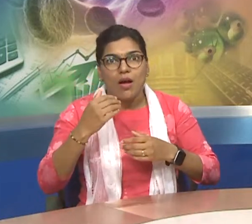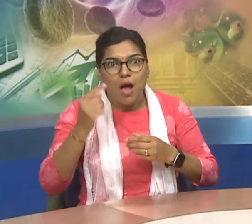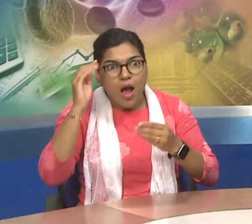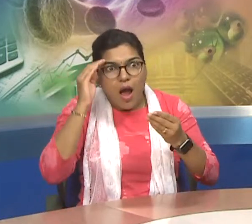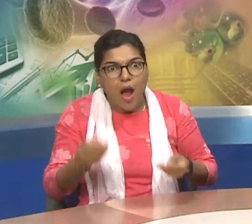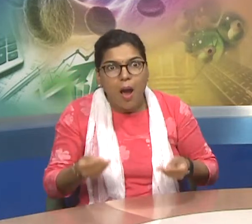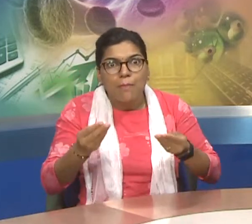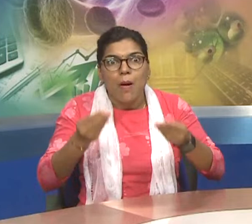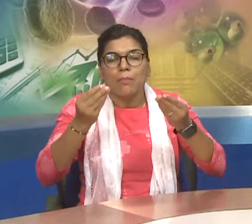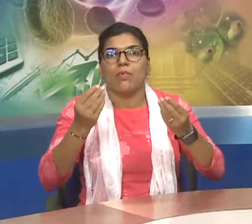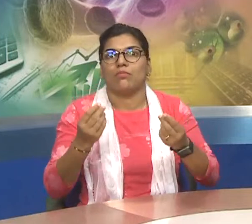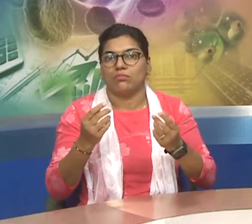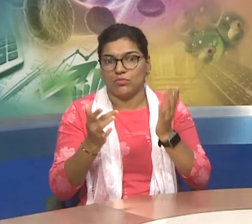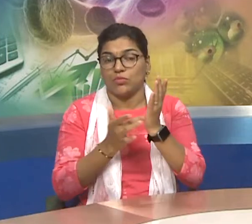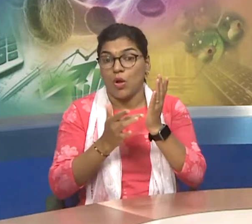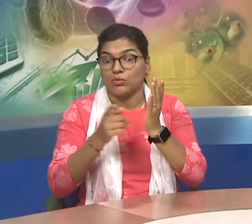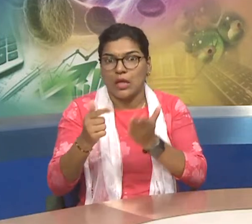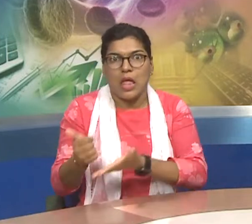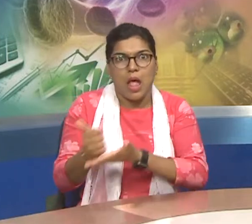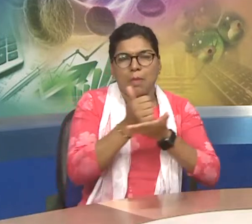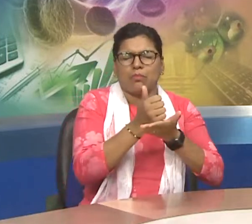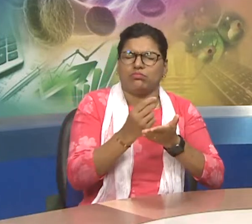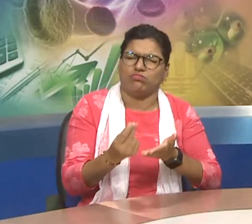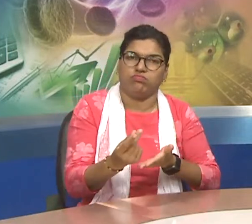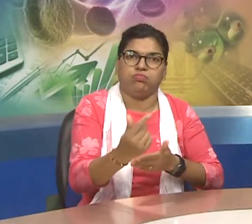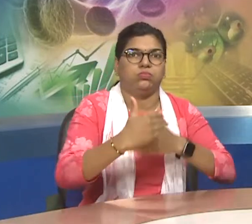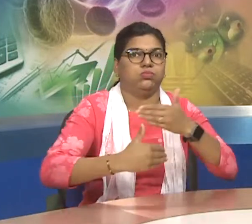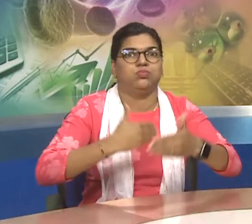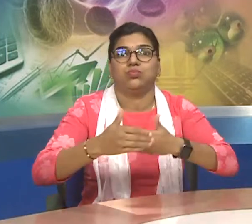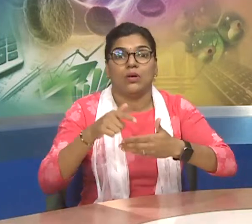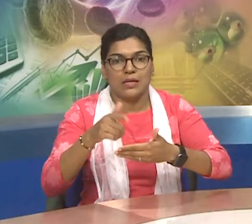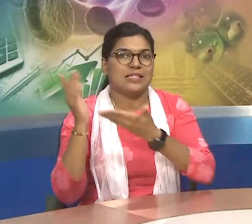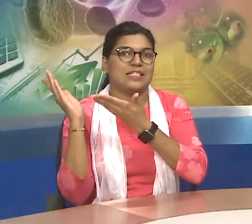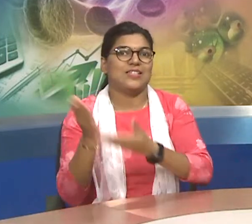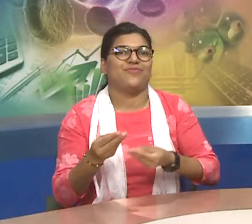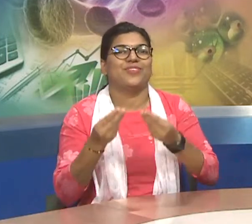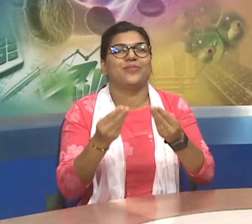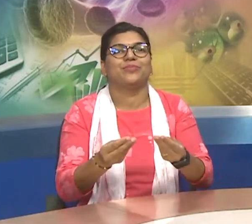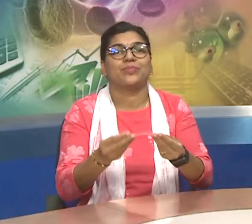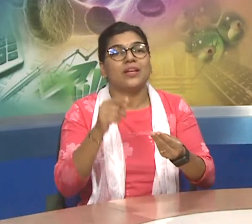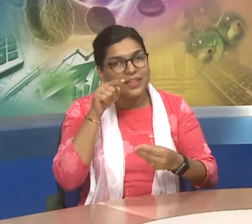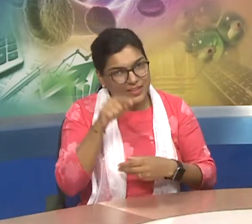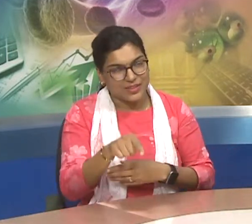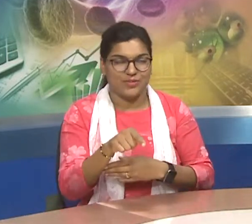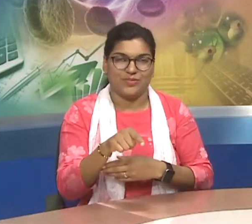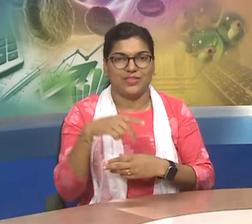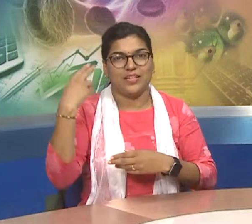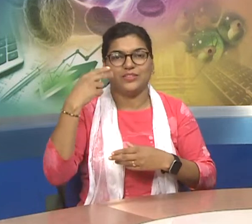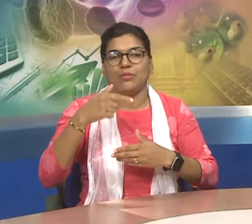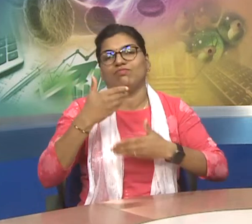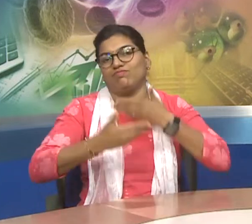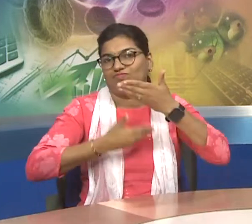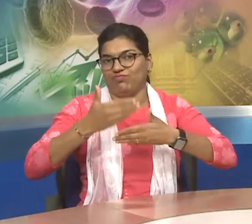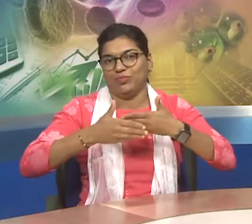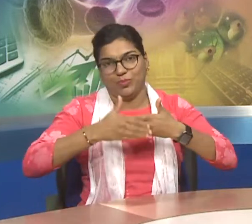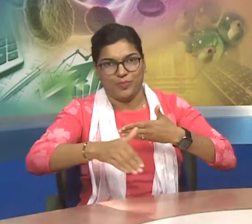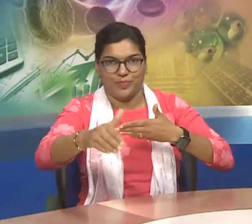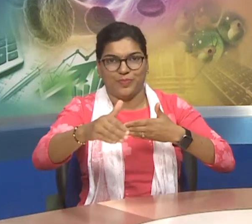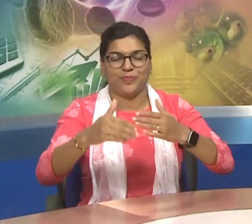So all this we will be discussing in this chapter, which is modern library services. So let's